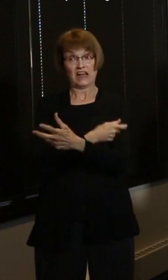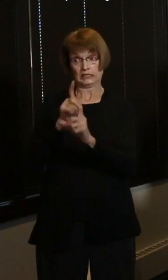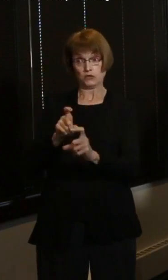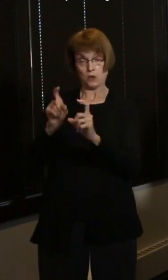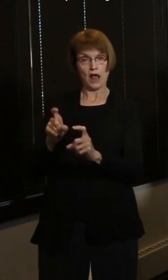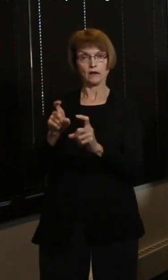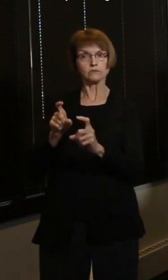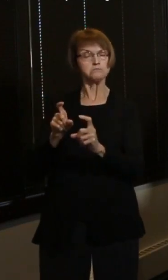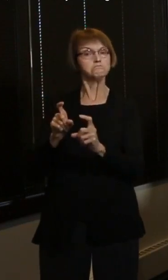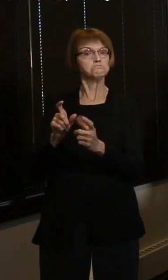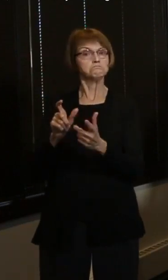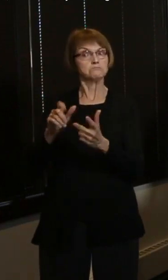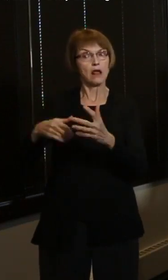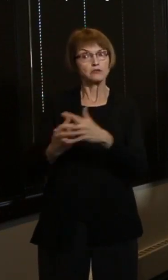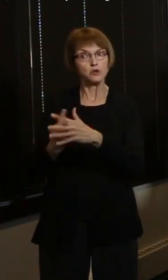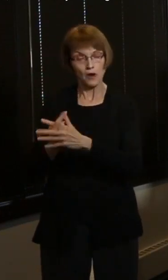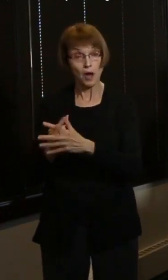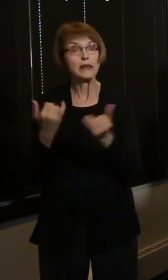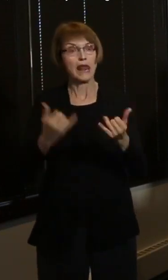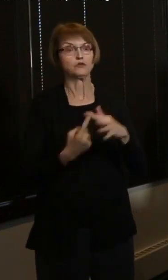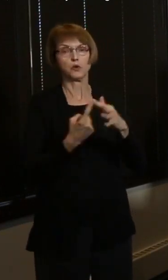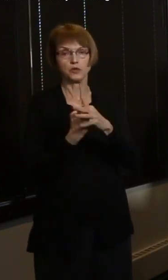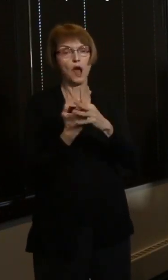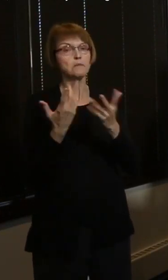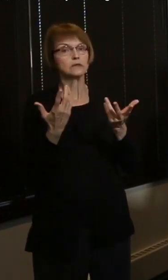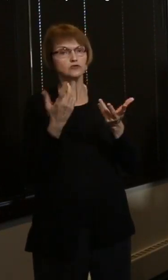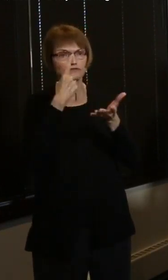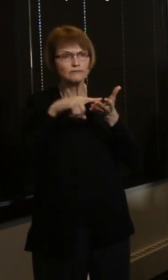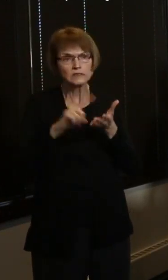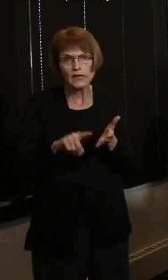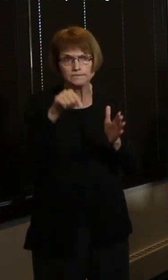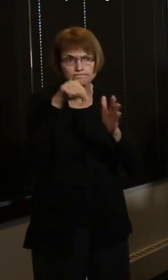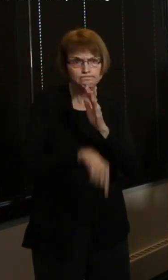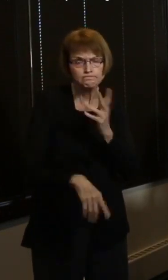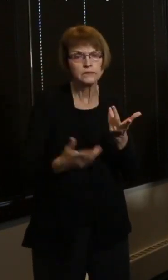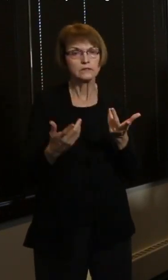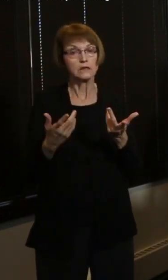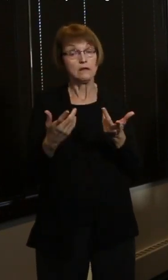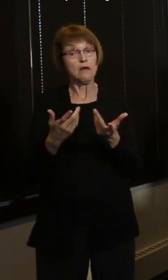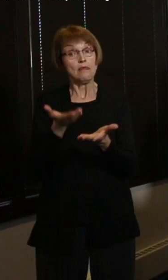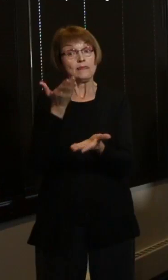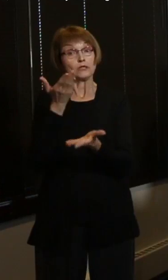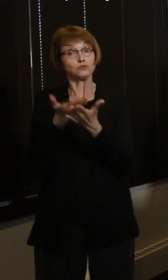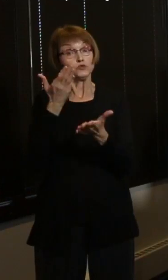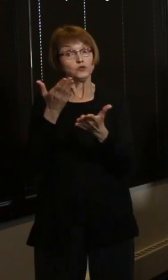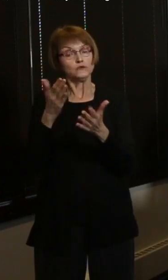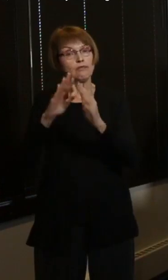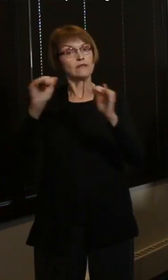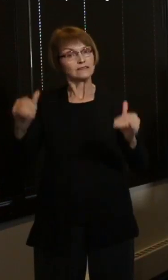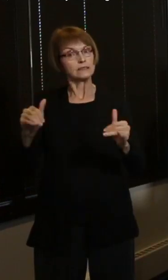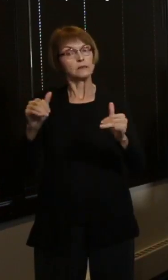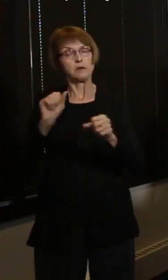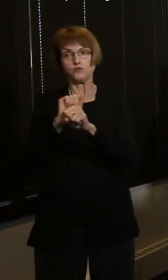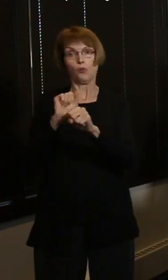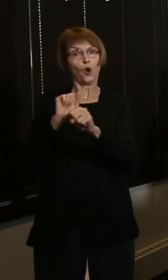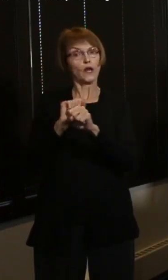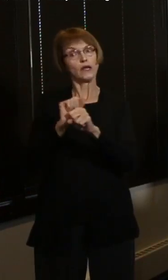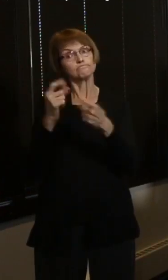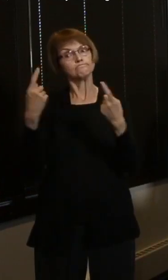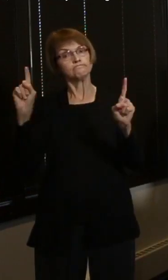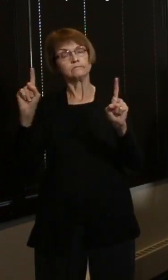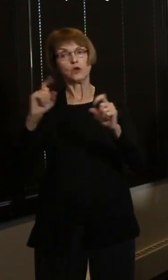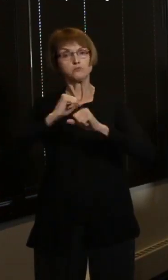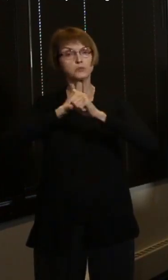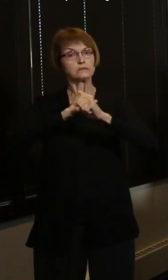trials. So what this does is it shows that the system is working to protect the citizens